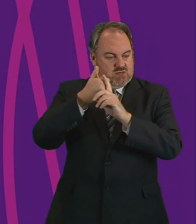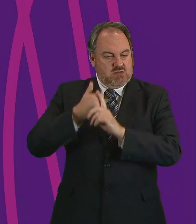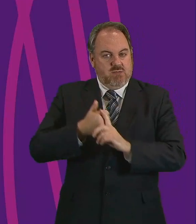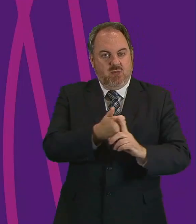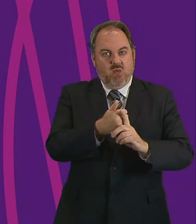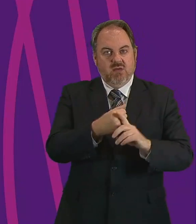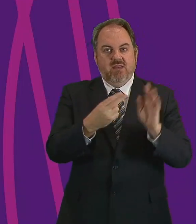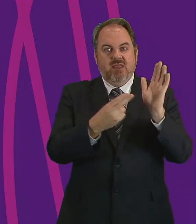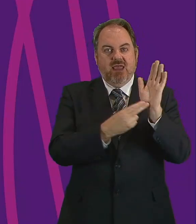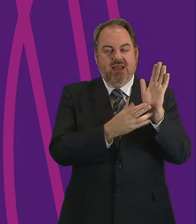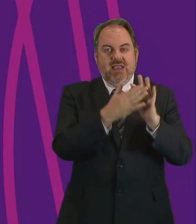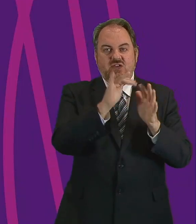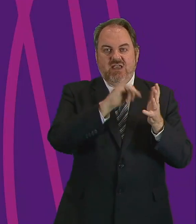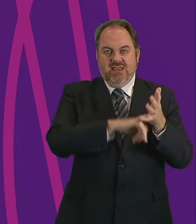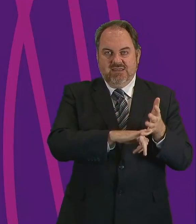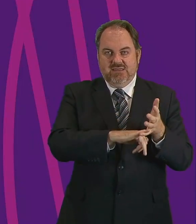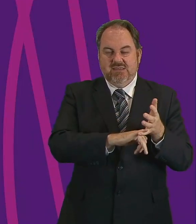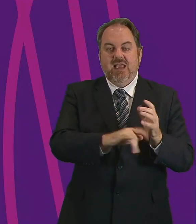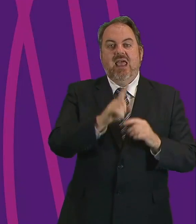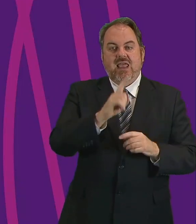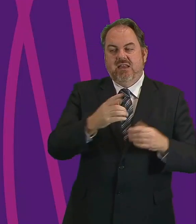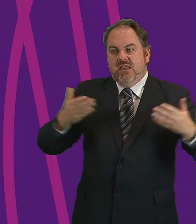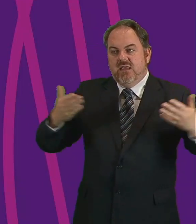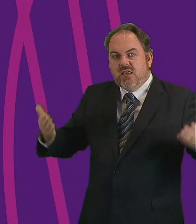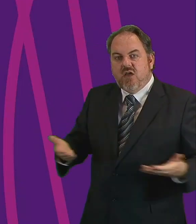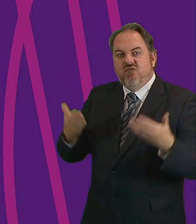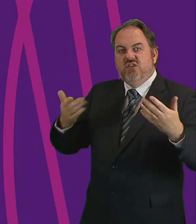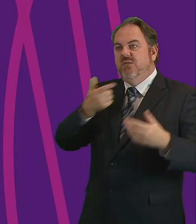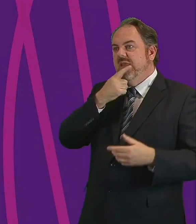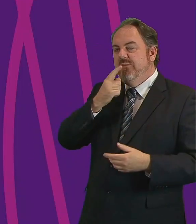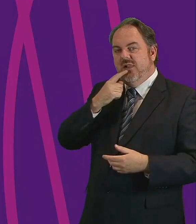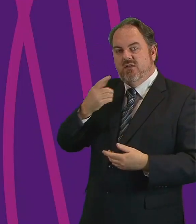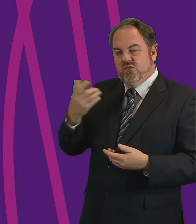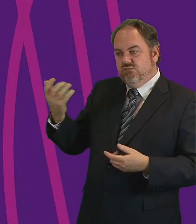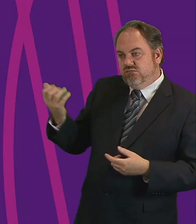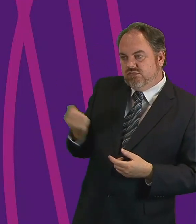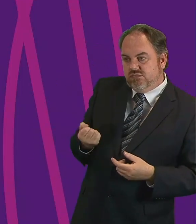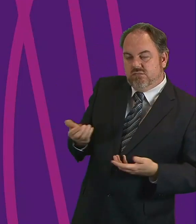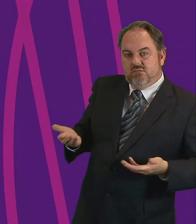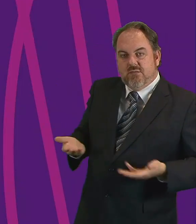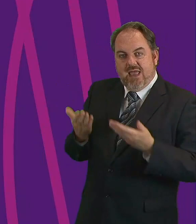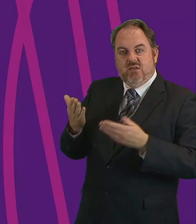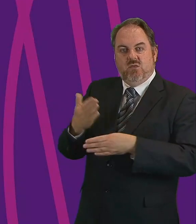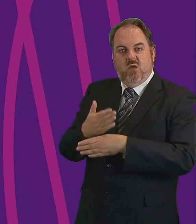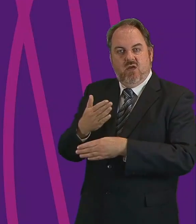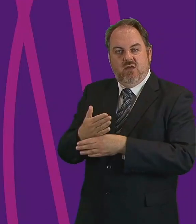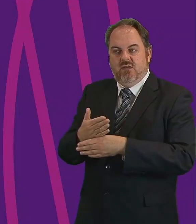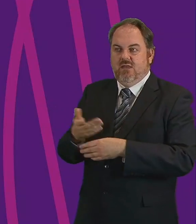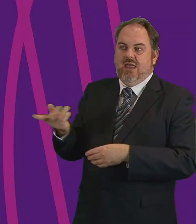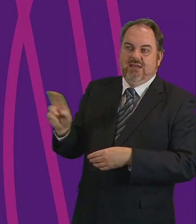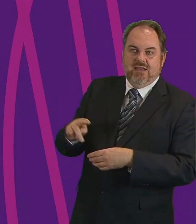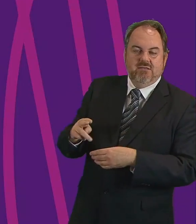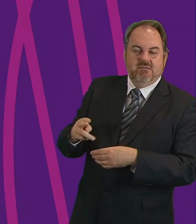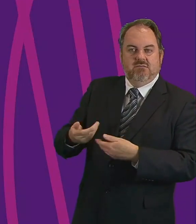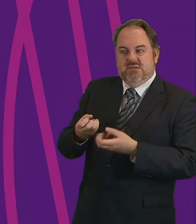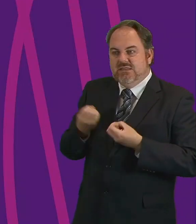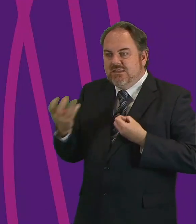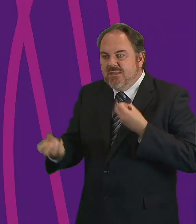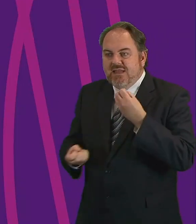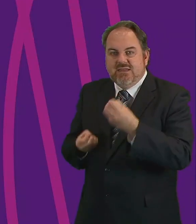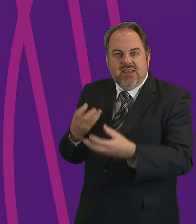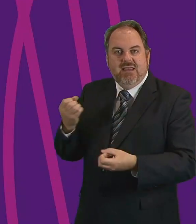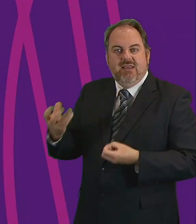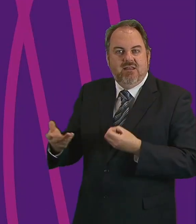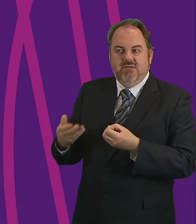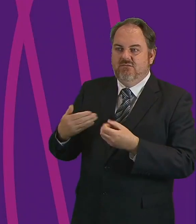see a return of consumer confidence. So it's paramount that our efforts and our focus has to be on ensuring